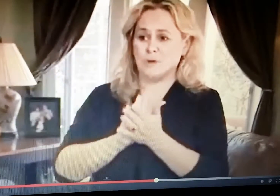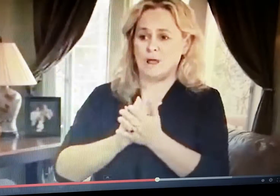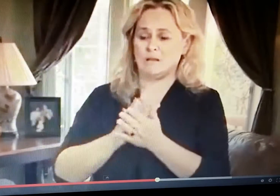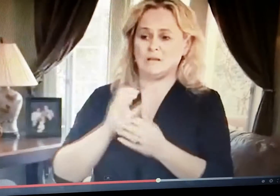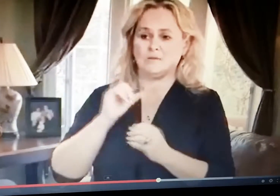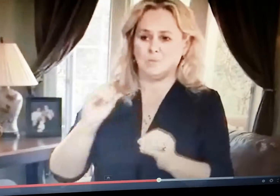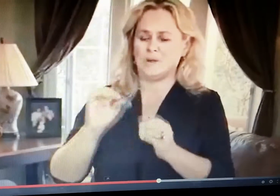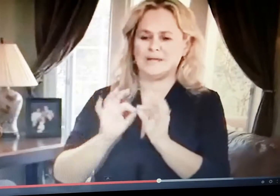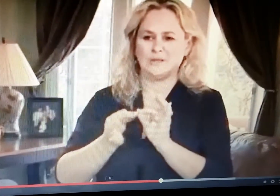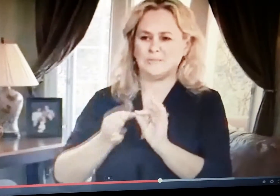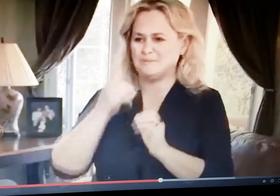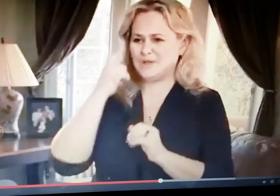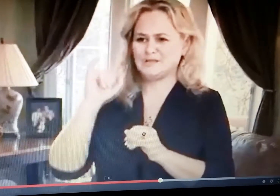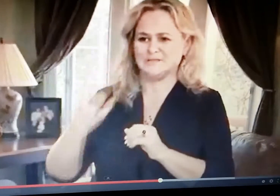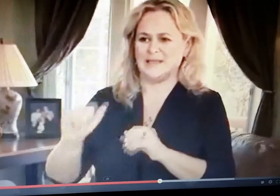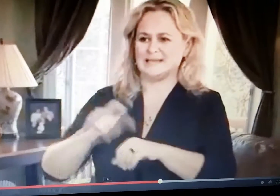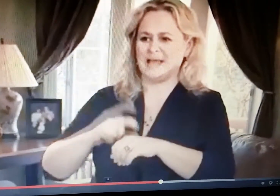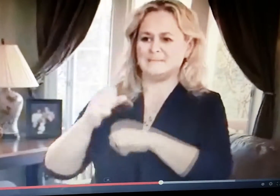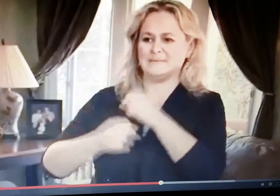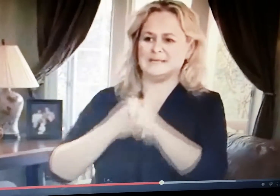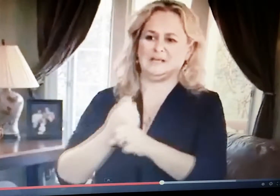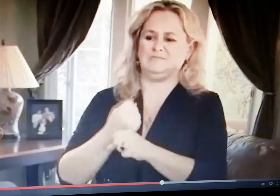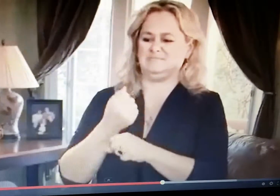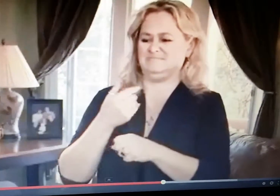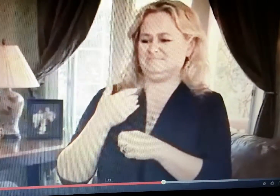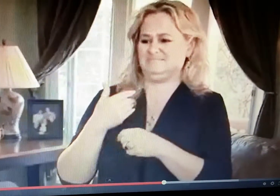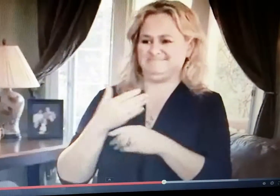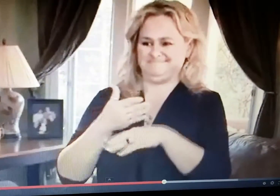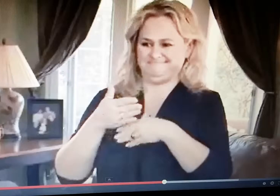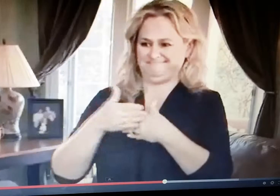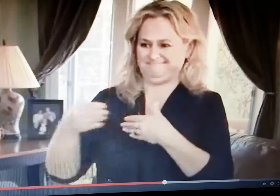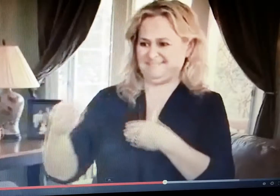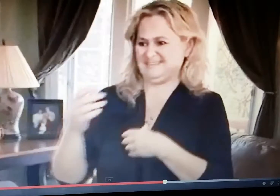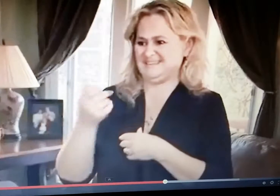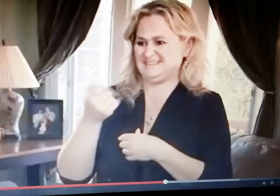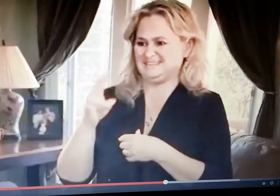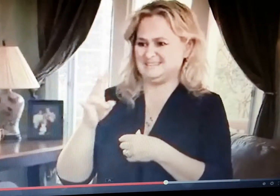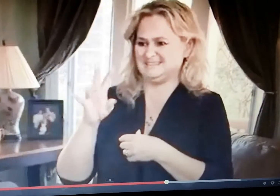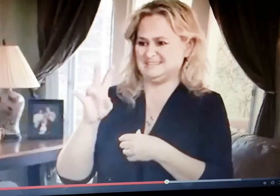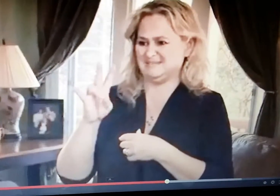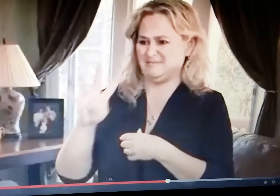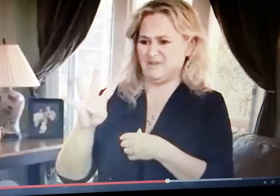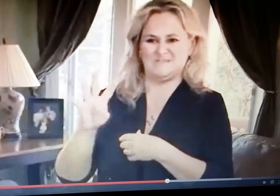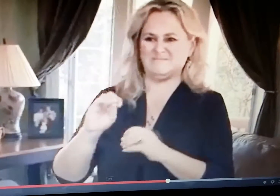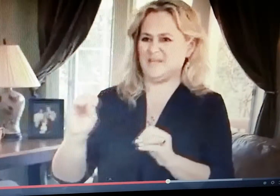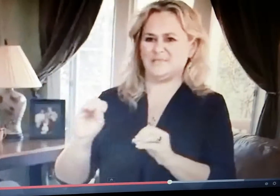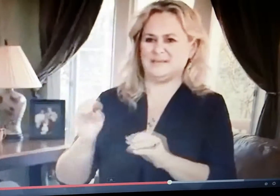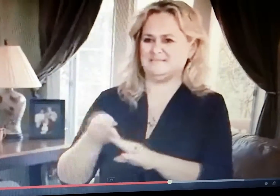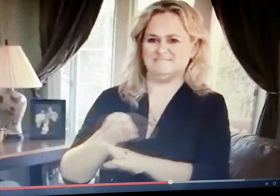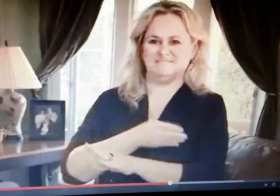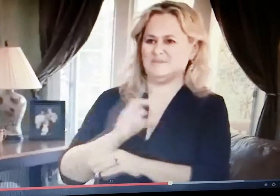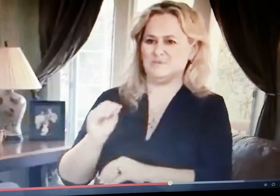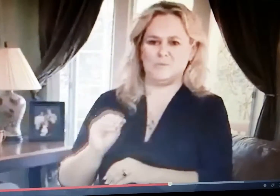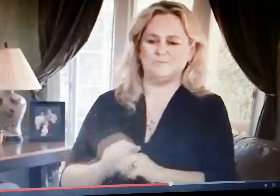sign. And also, back then, they didn't have interpreters in school.